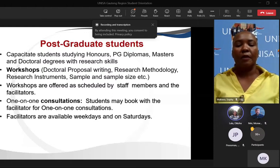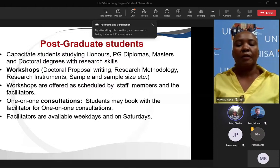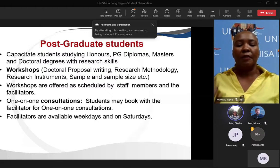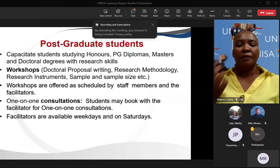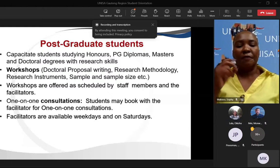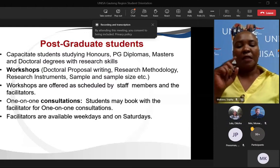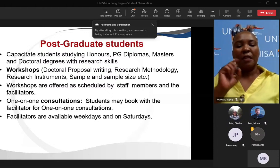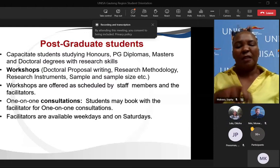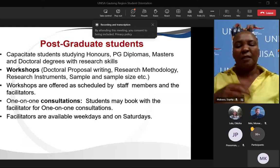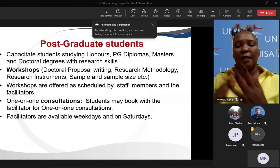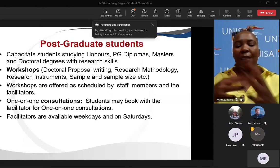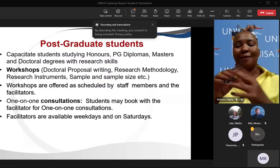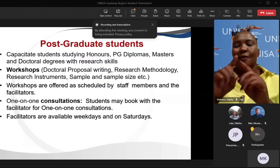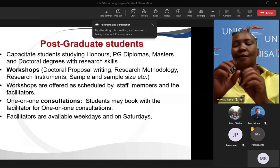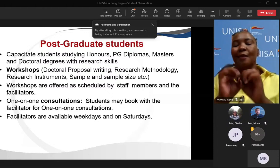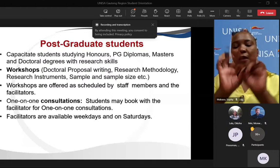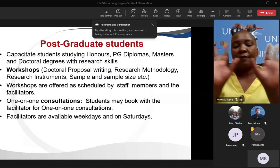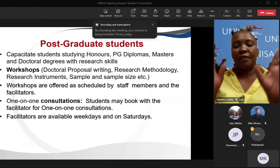Gary